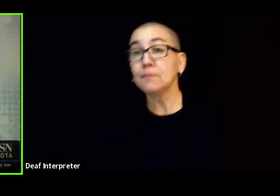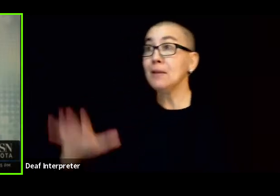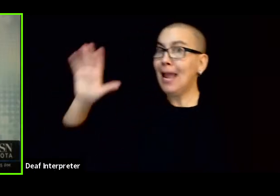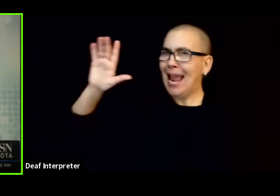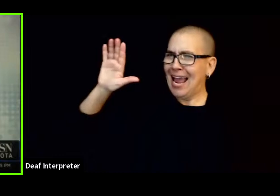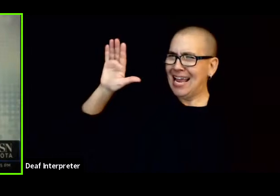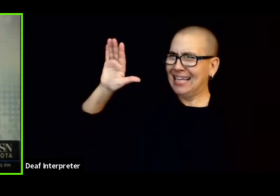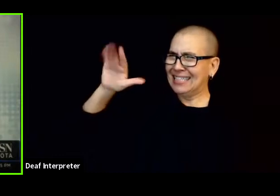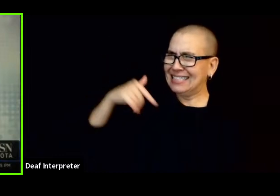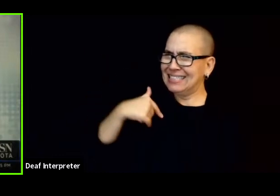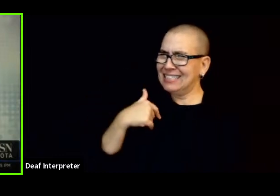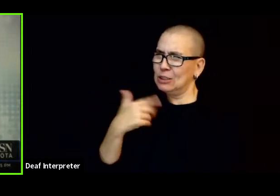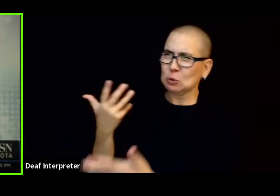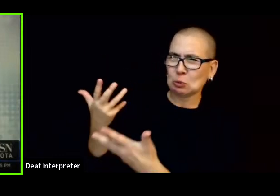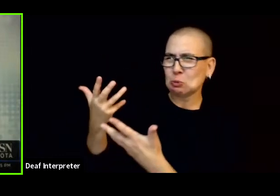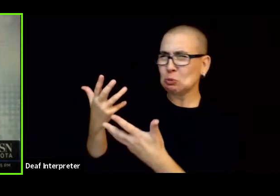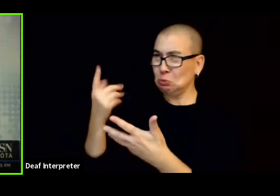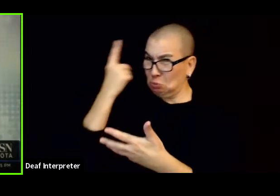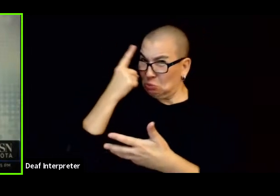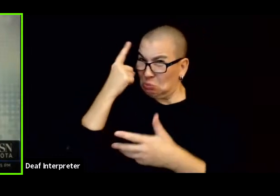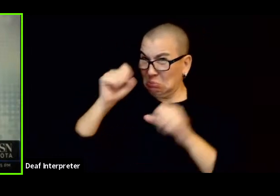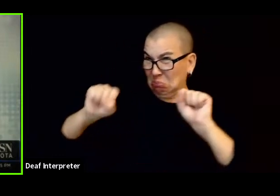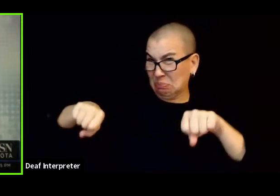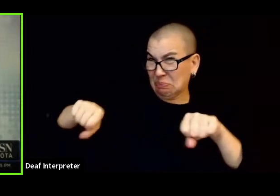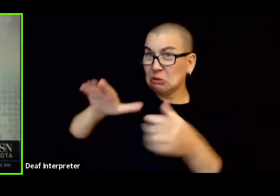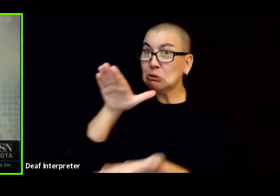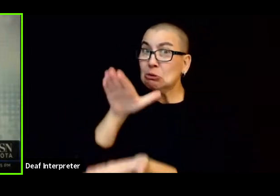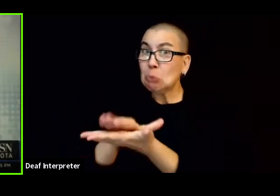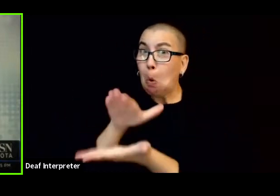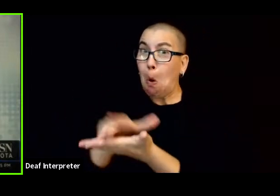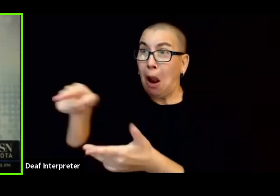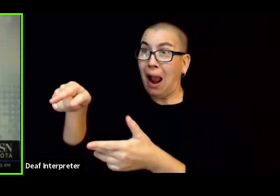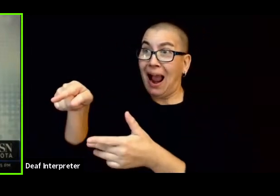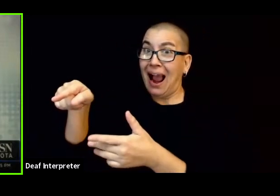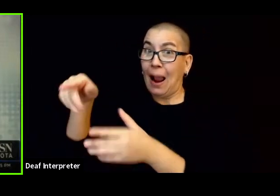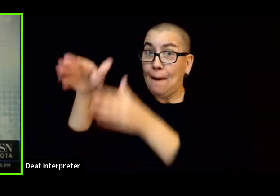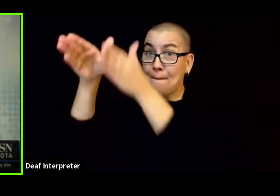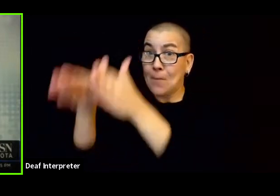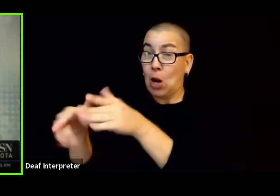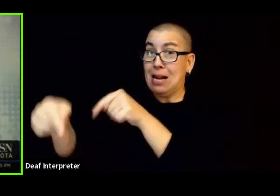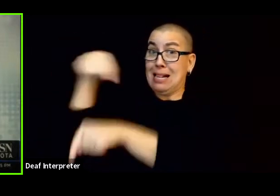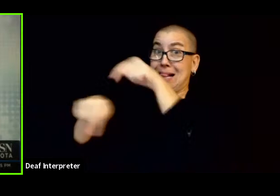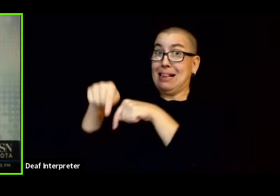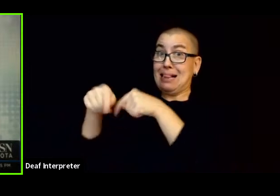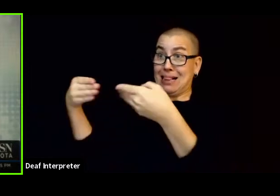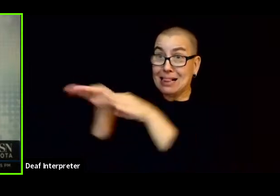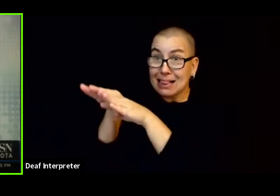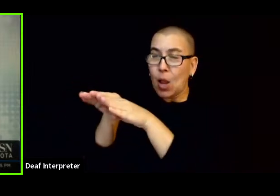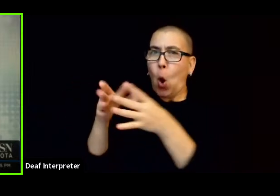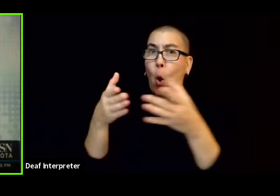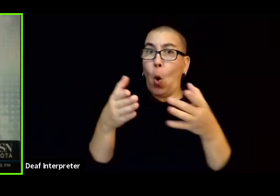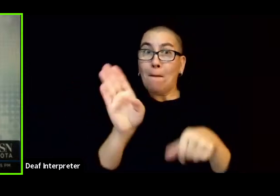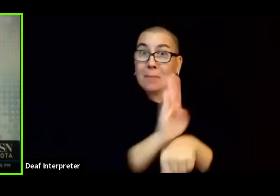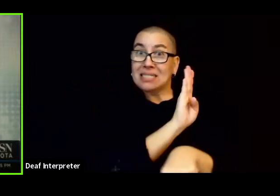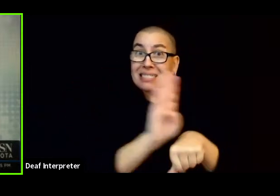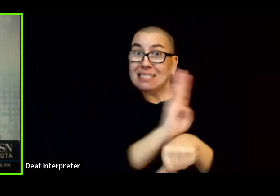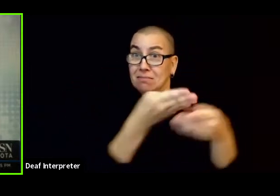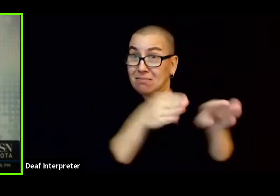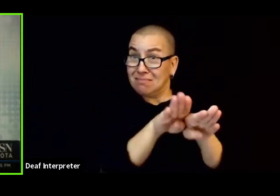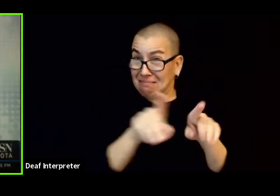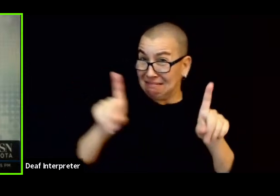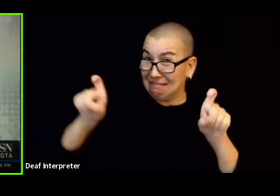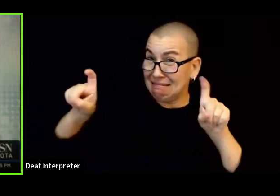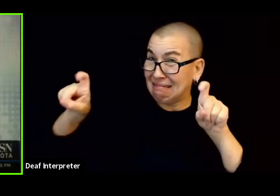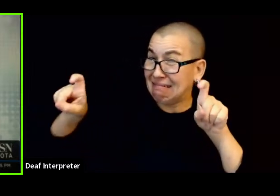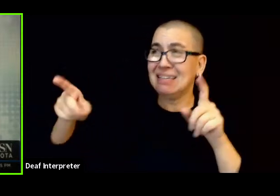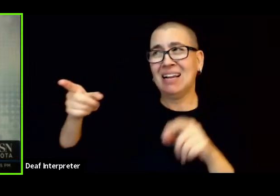deaths over the last week or two. I just can't understand how some type of dialback can't be part of your thinking to get this under control. Are you just